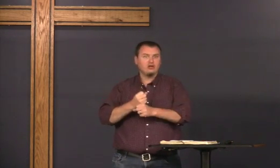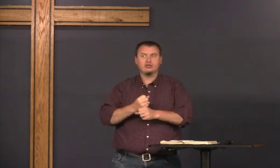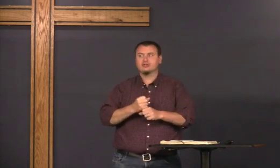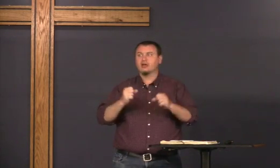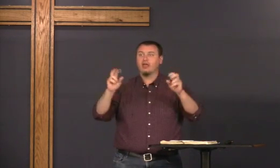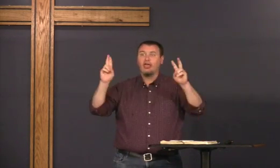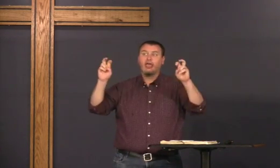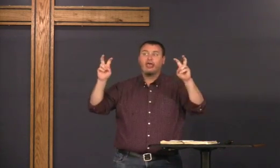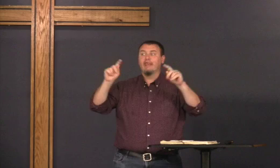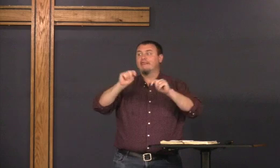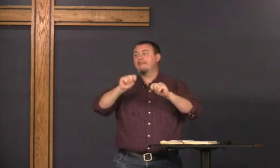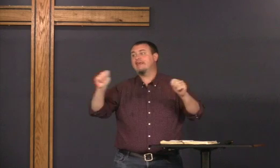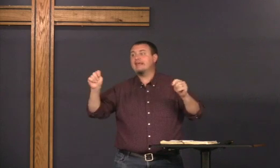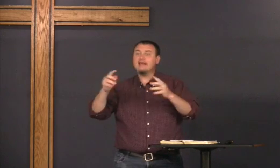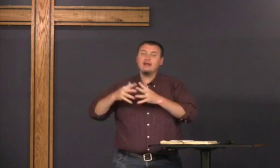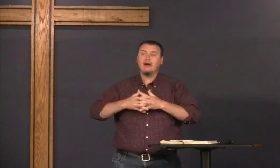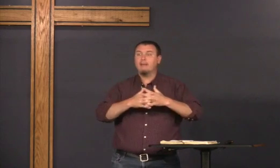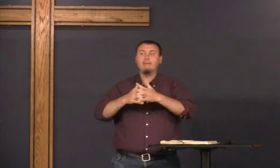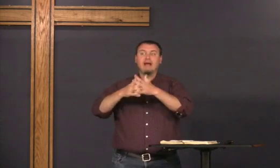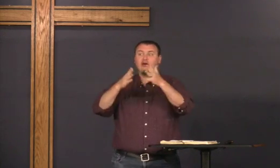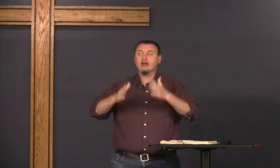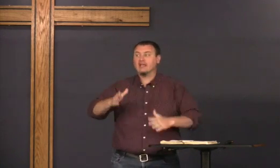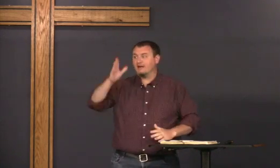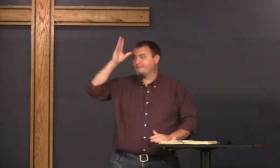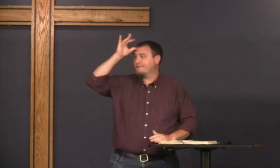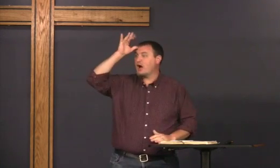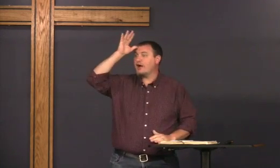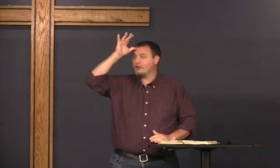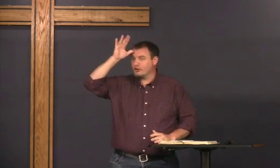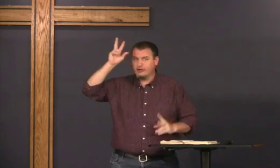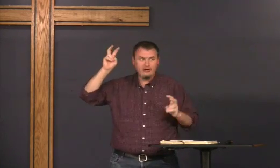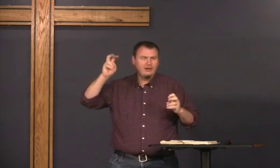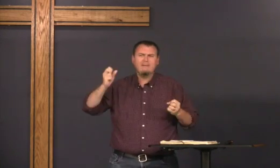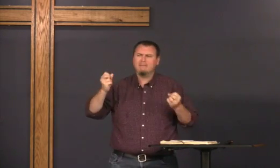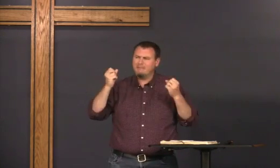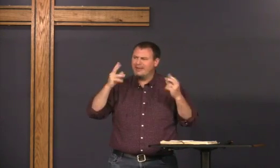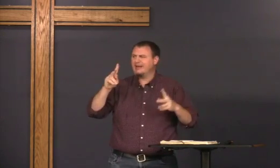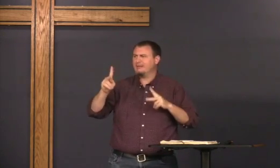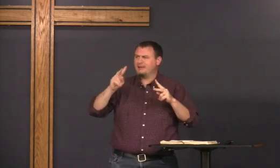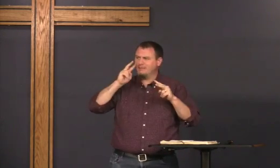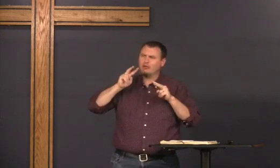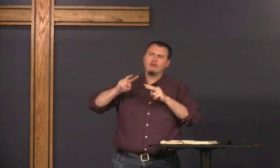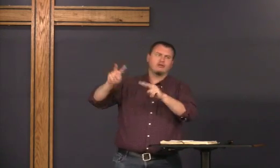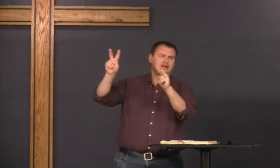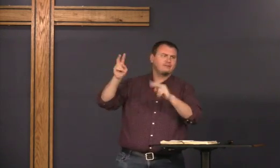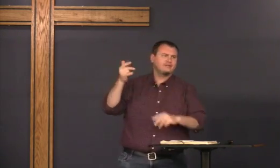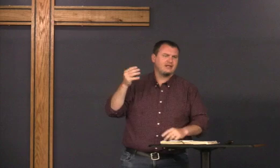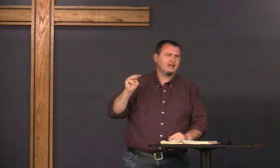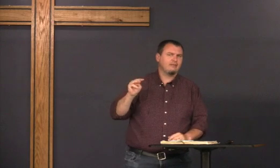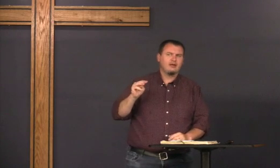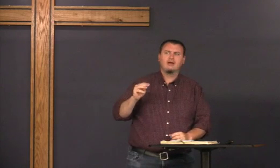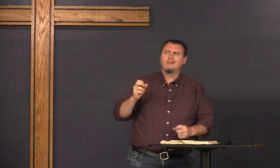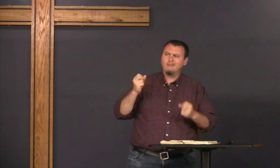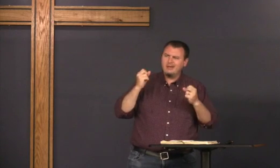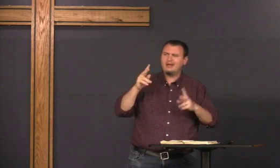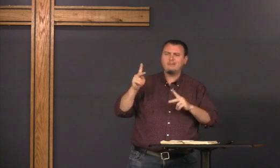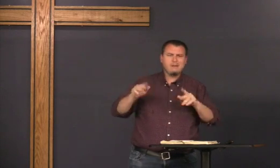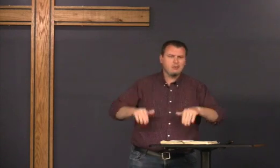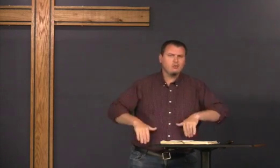years, the American father. Many people looked up to him. Many people